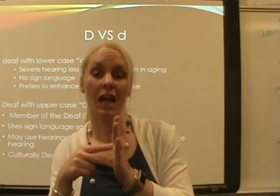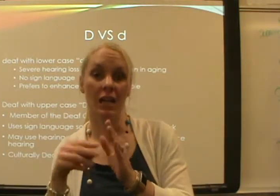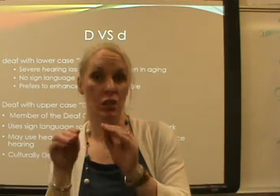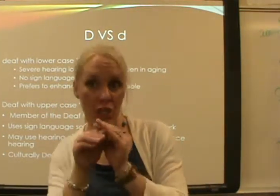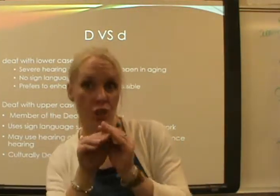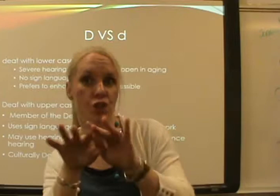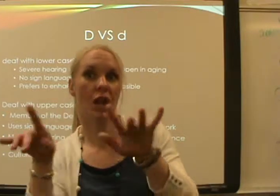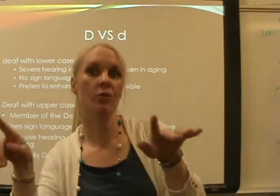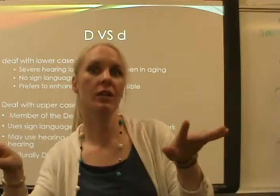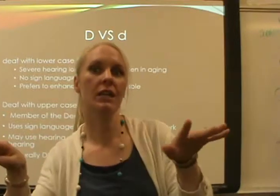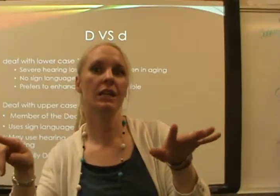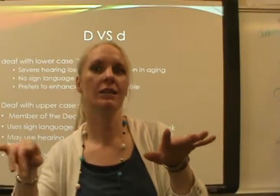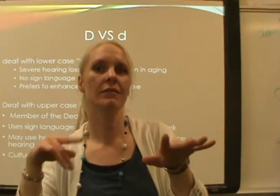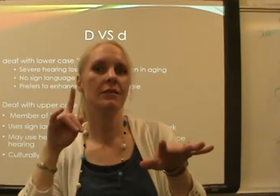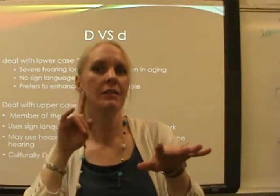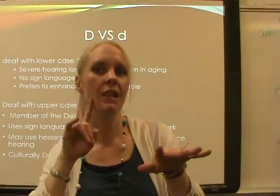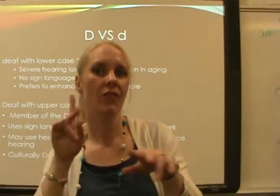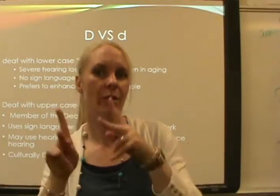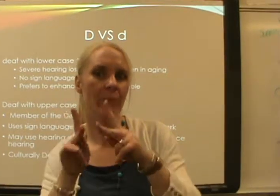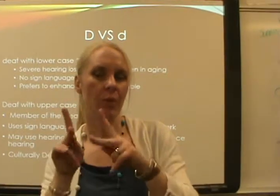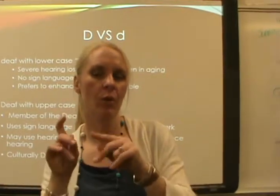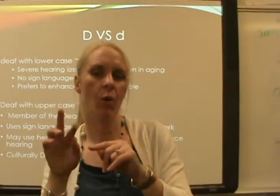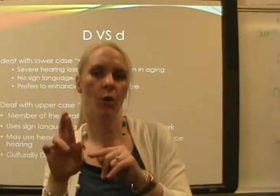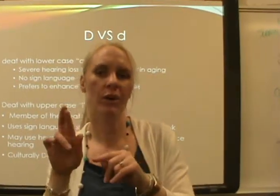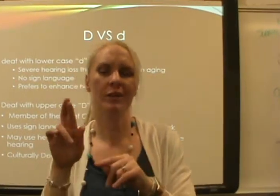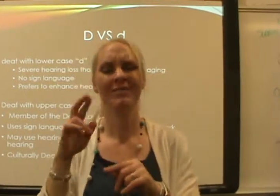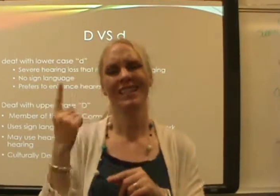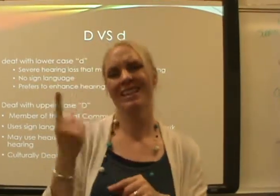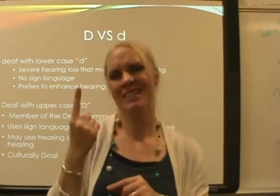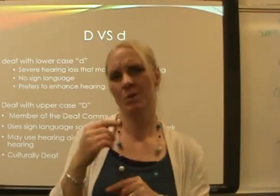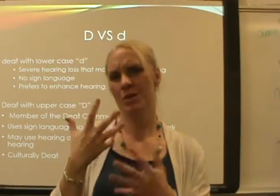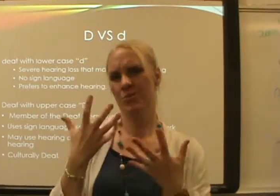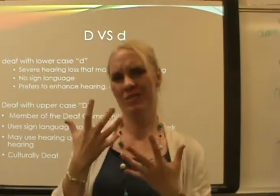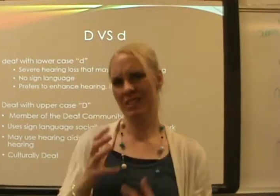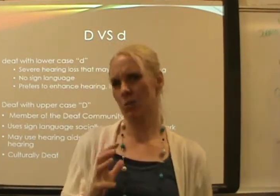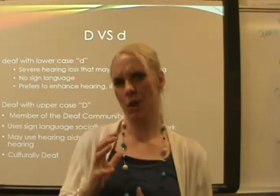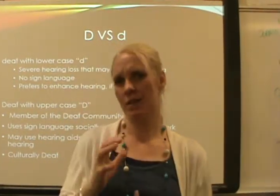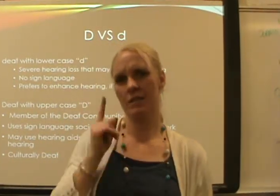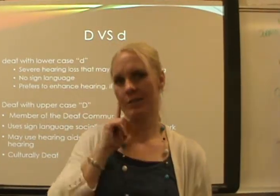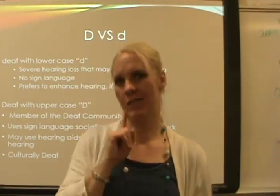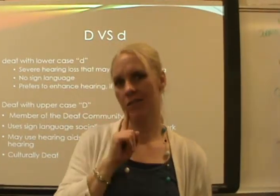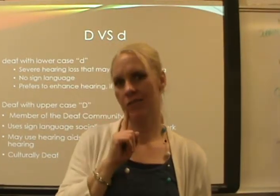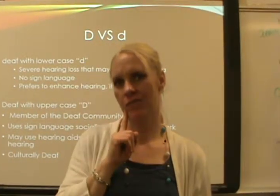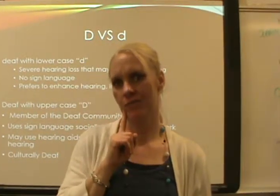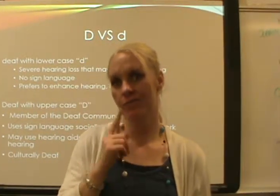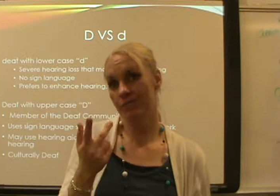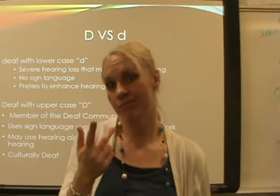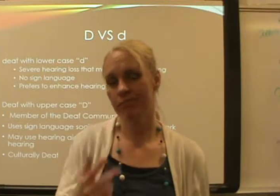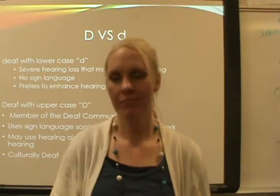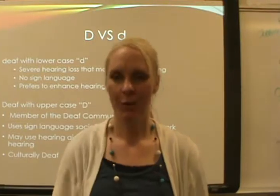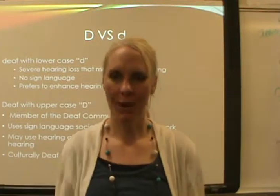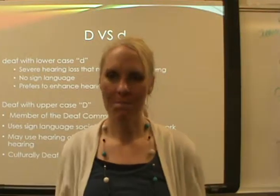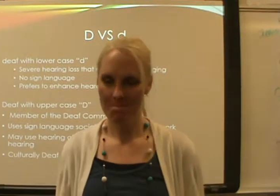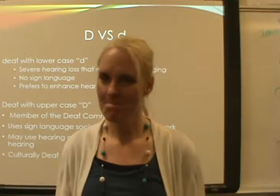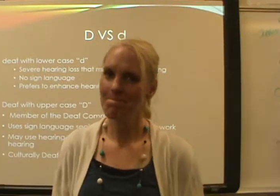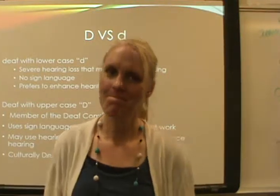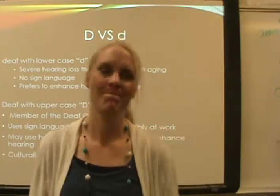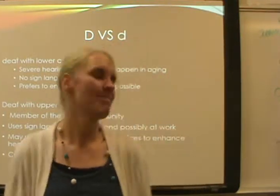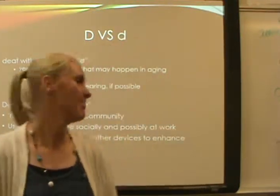that generally deaf people or someone who doesn't want to be deaf. Okay?